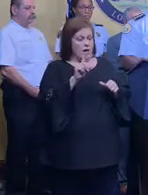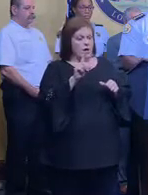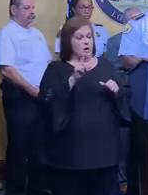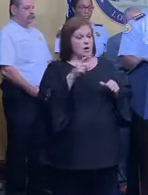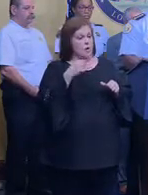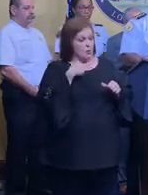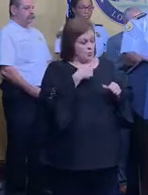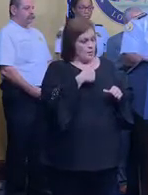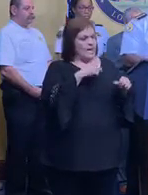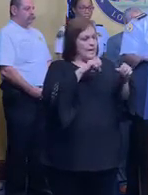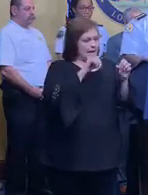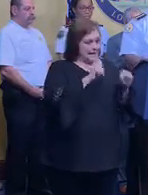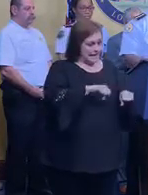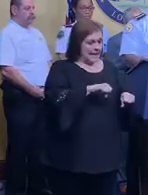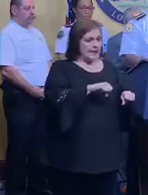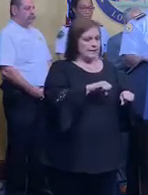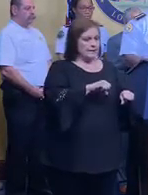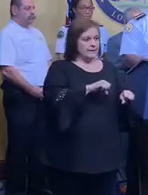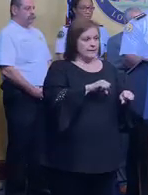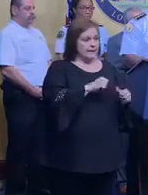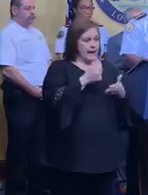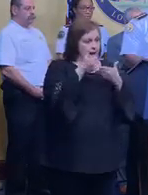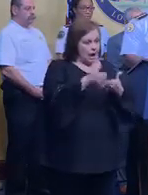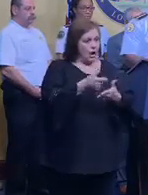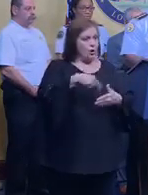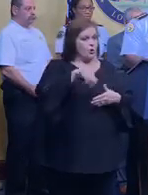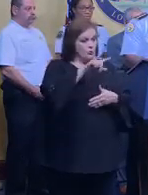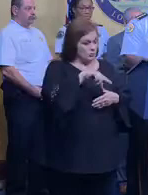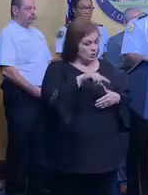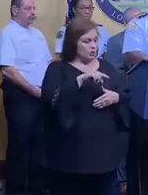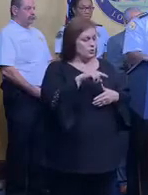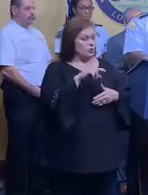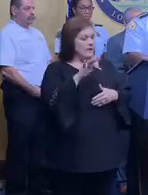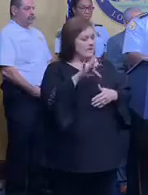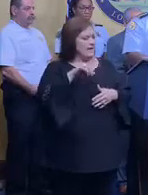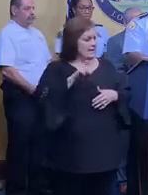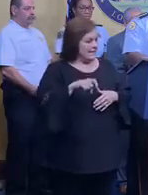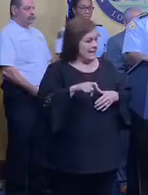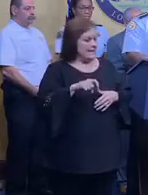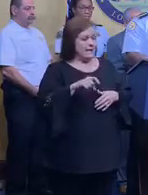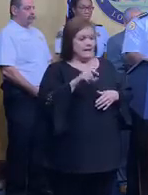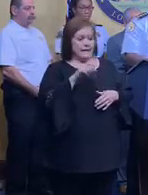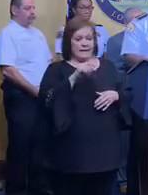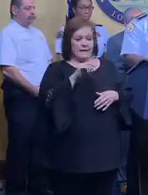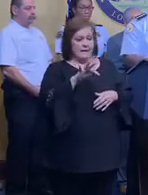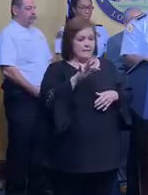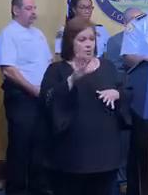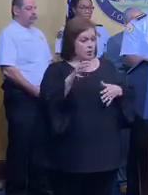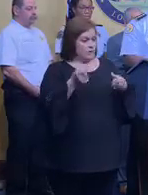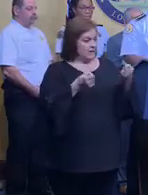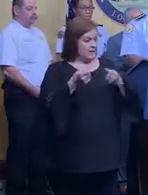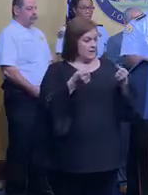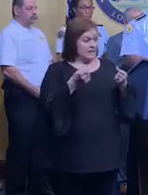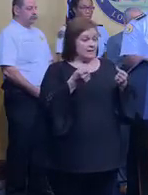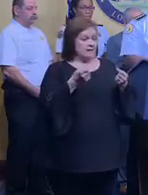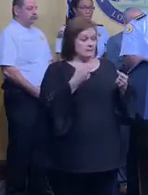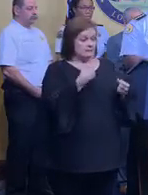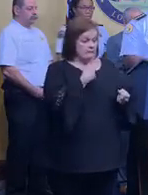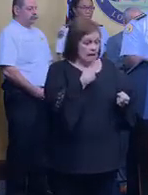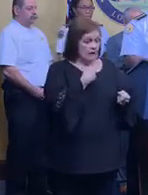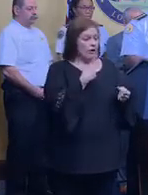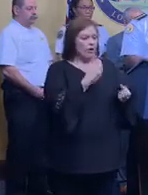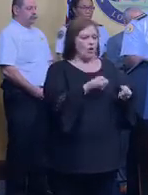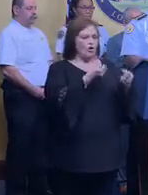you, whomever it may be, so it don't block the vehicle, that the vehicles don't stall, don't block the streets, or anything of that nature. So